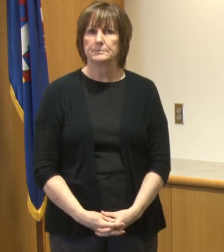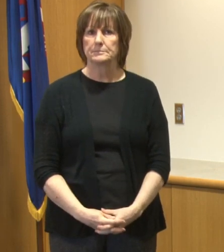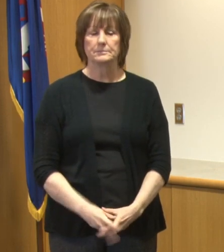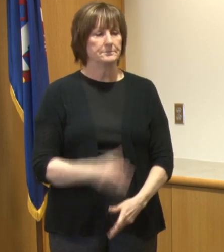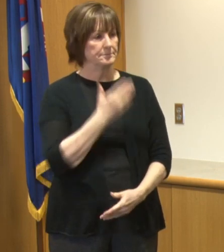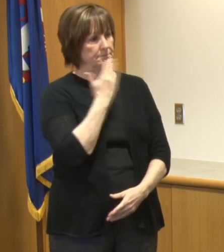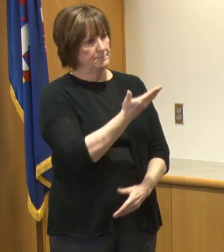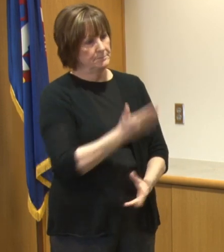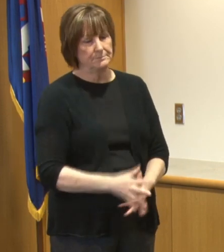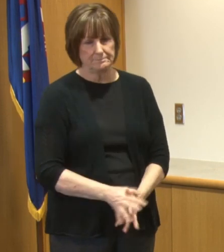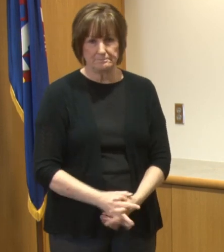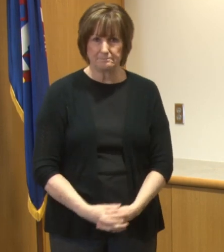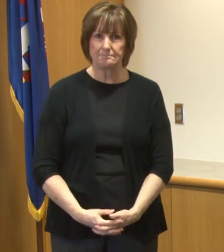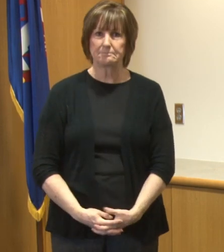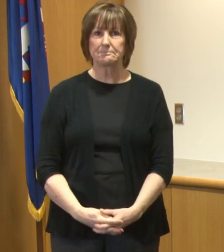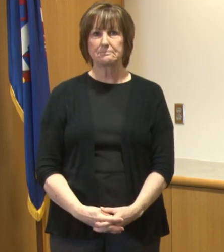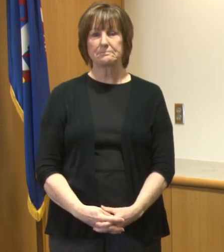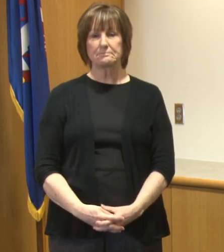Thank you.